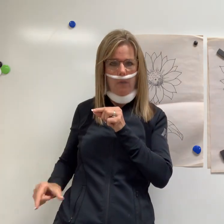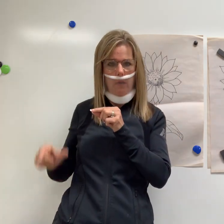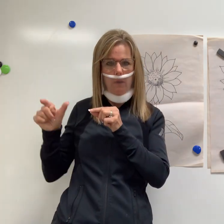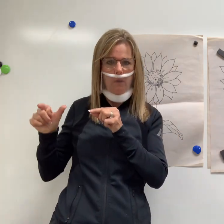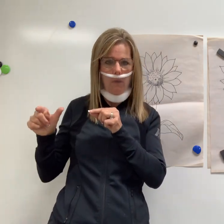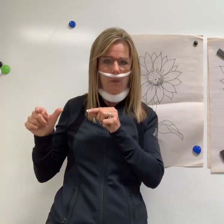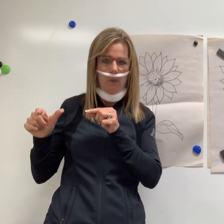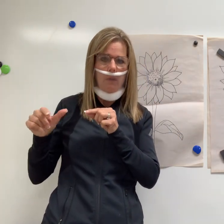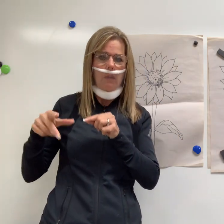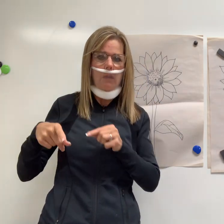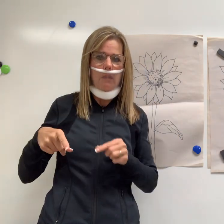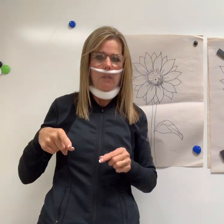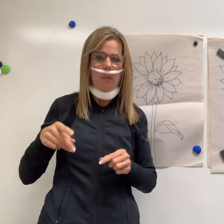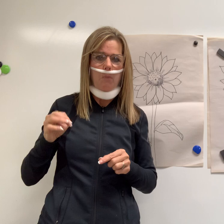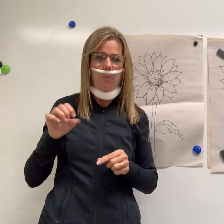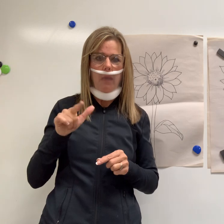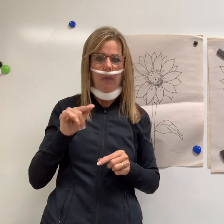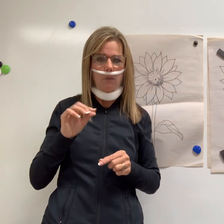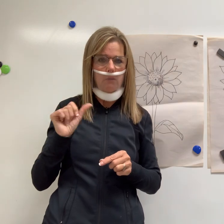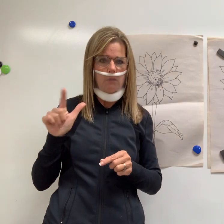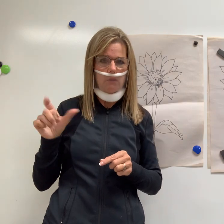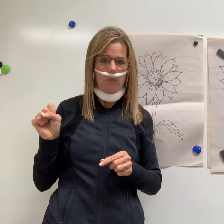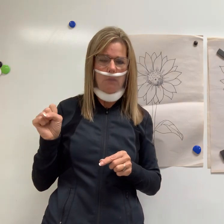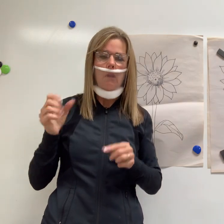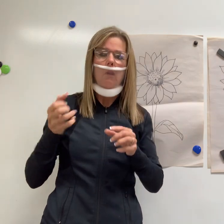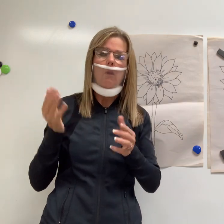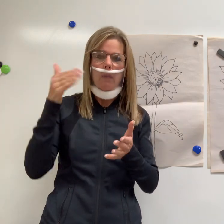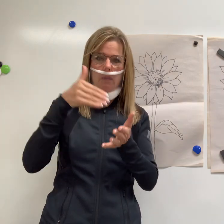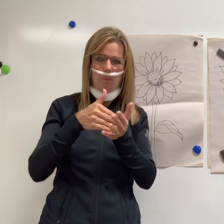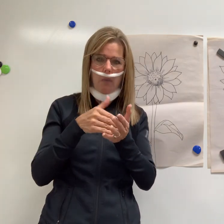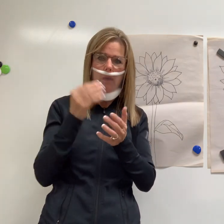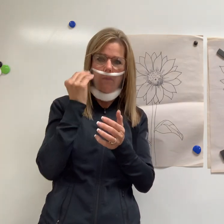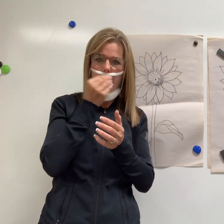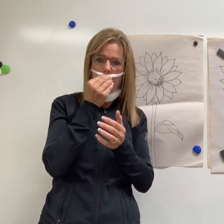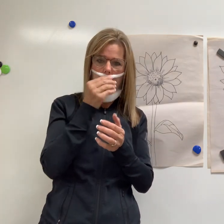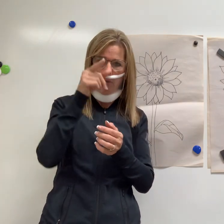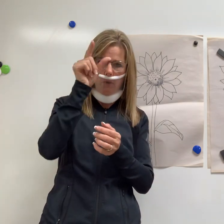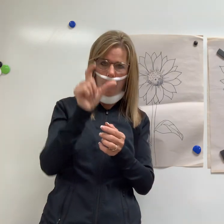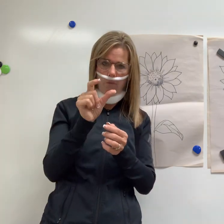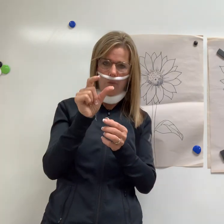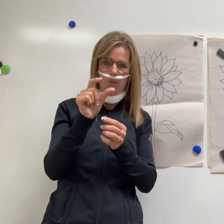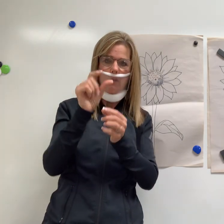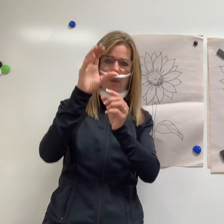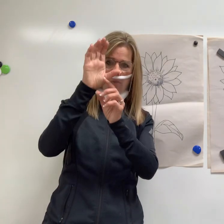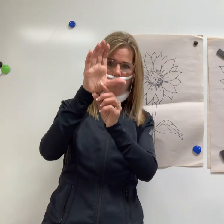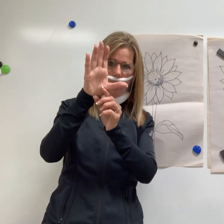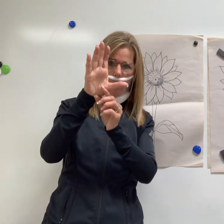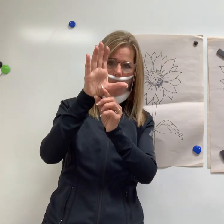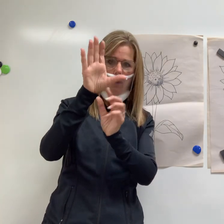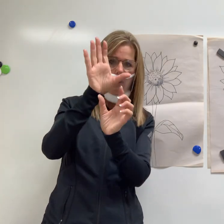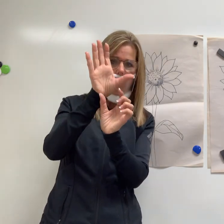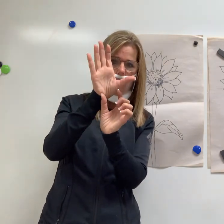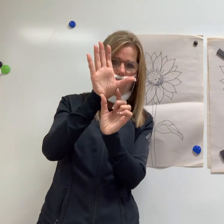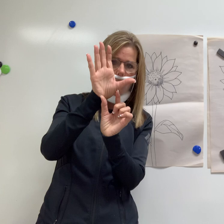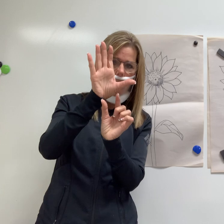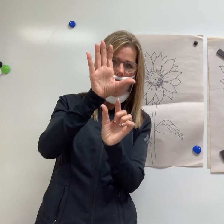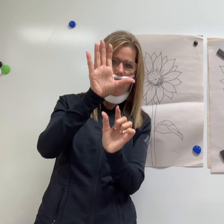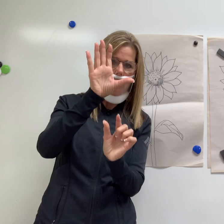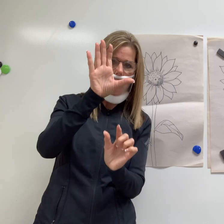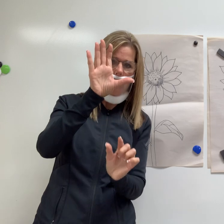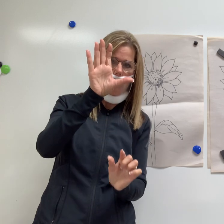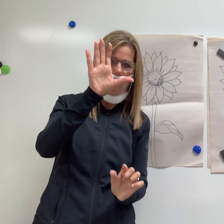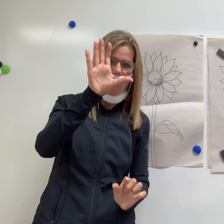petals. Look at the middle of the flower. I'm gonna stop, jump over those petals, and I'm just gonna start with